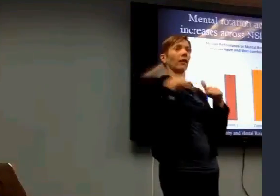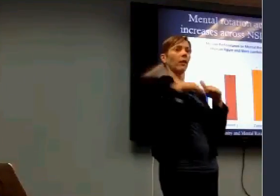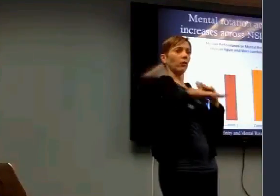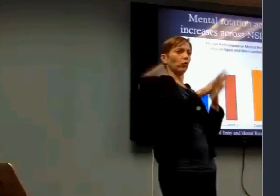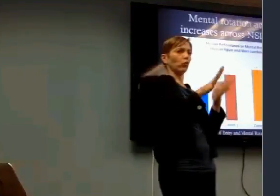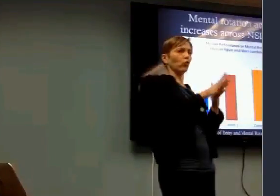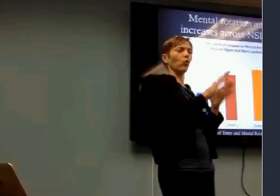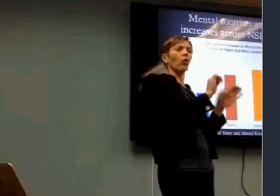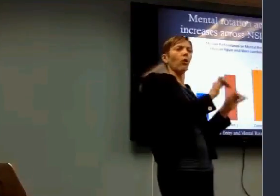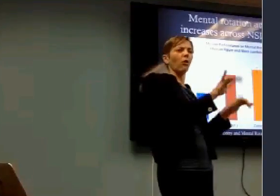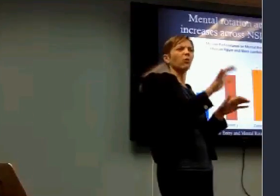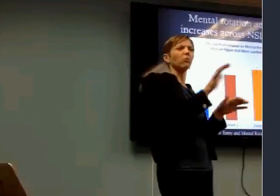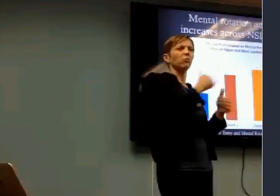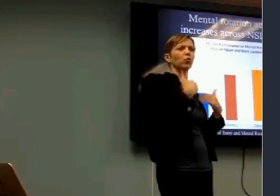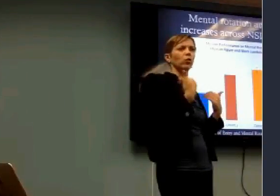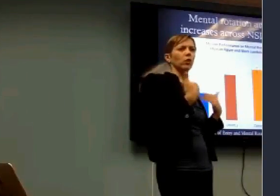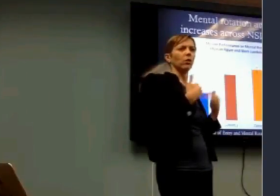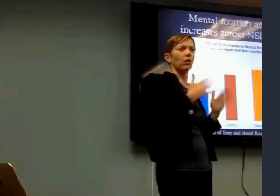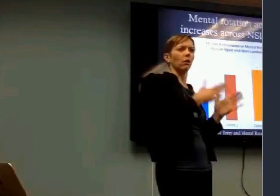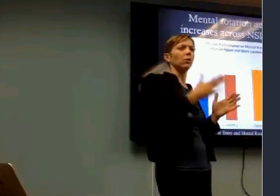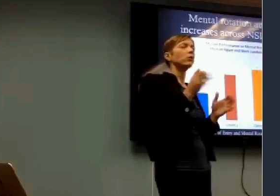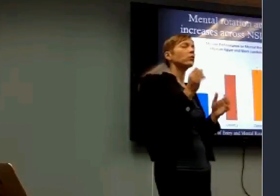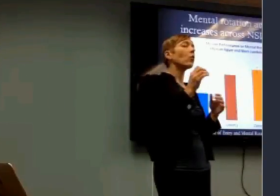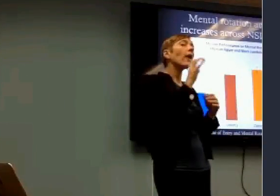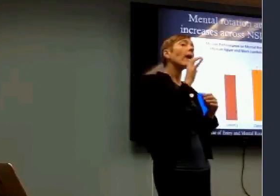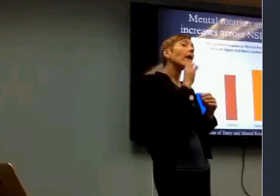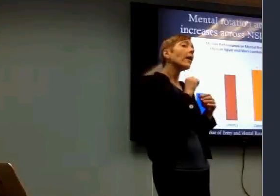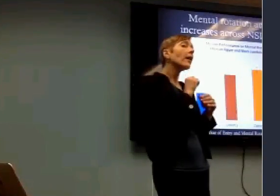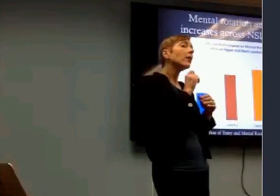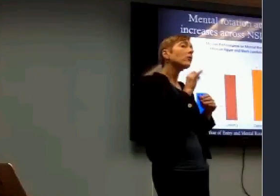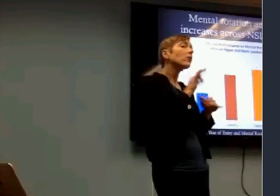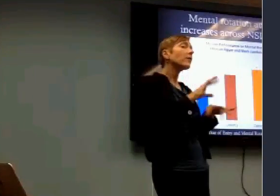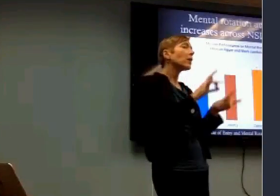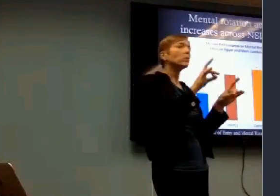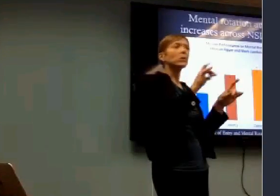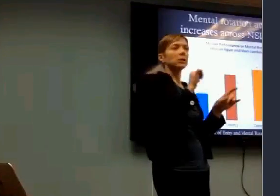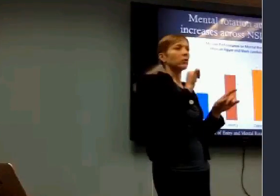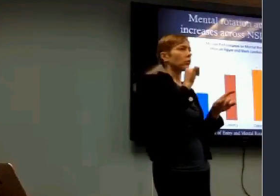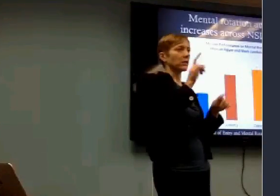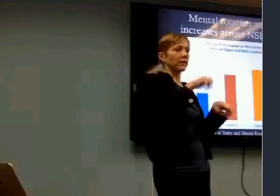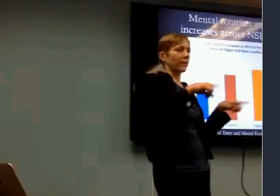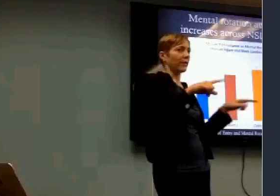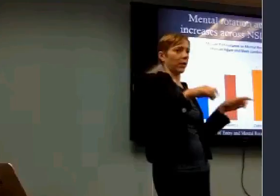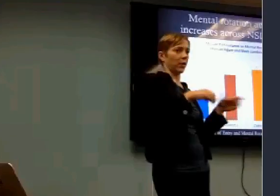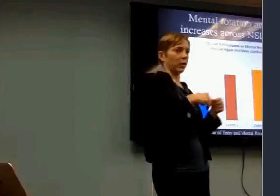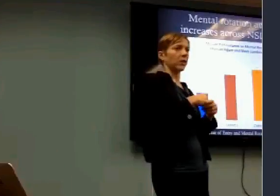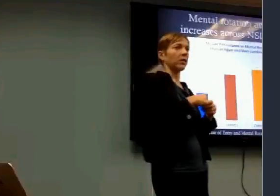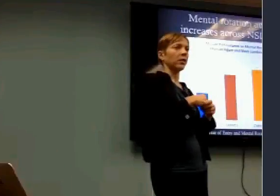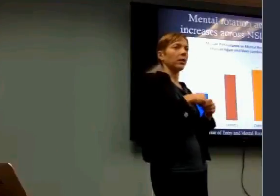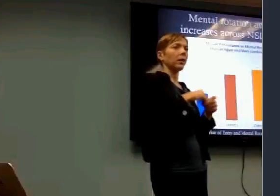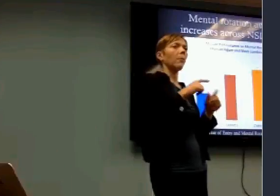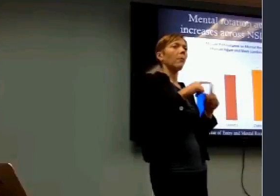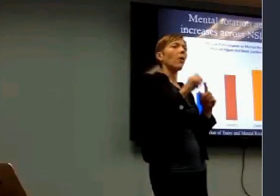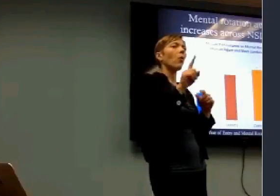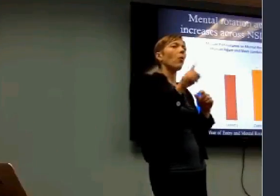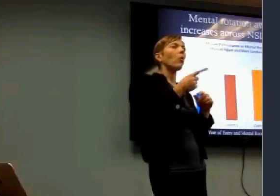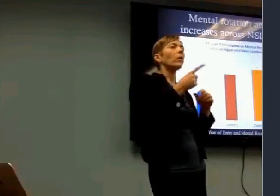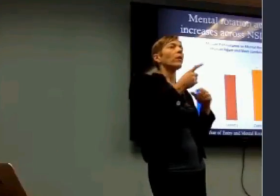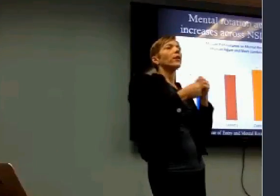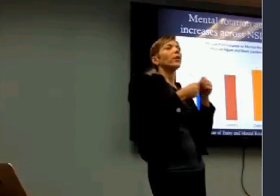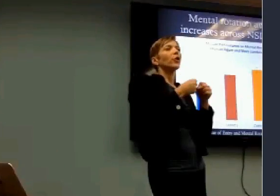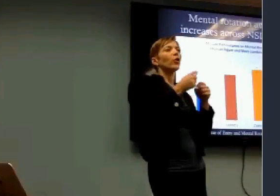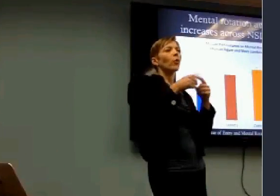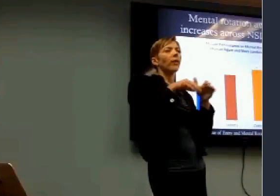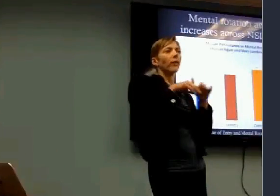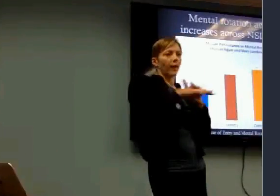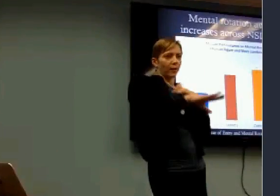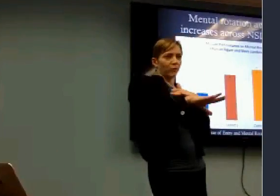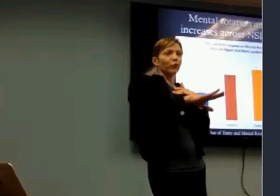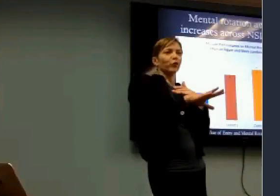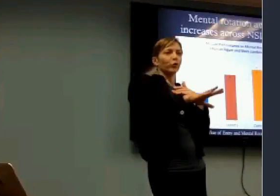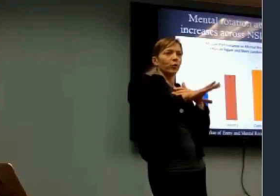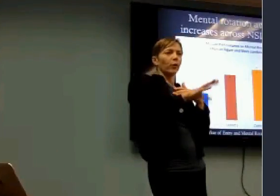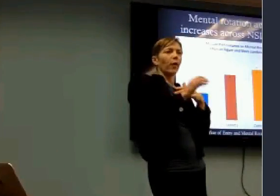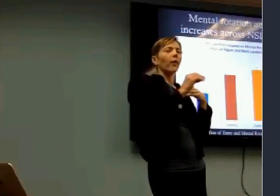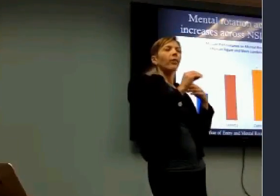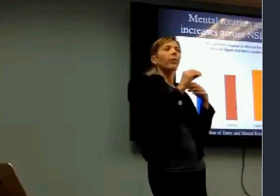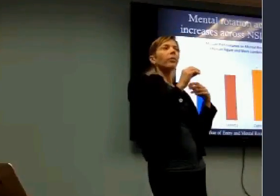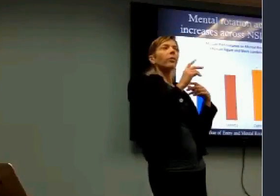they're adults now, but they all arrived at school around the same age. So the age of acquisition does not differ, only the year